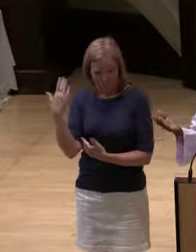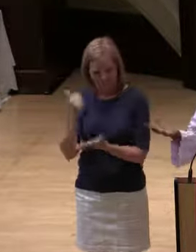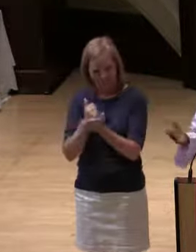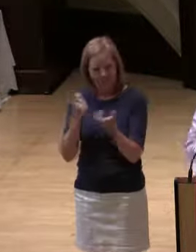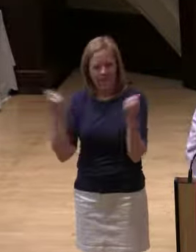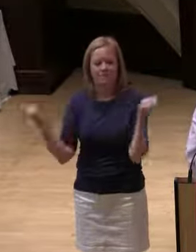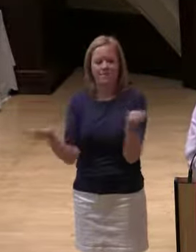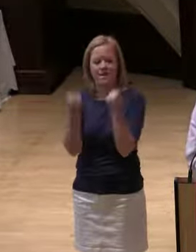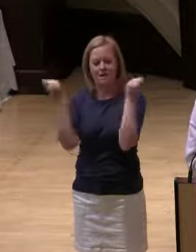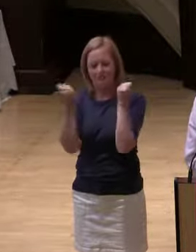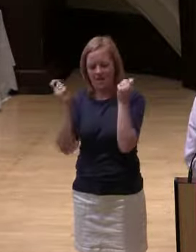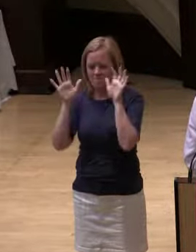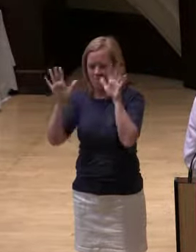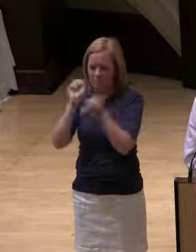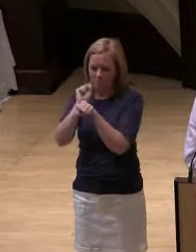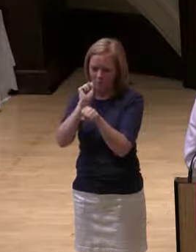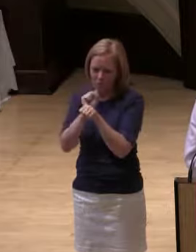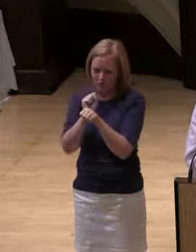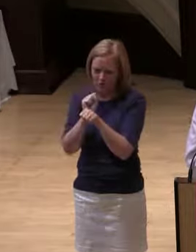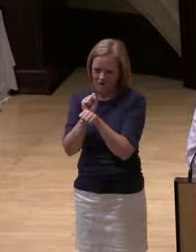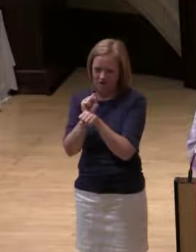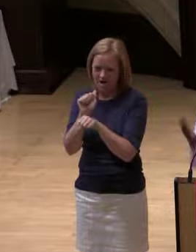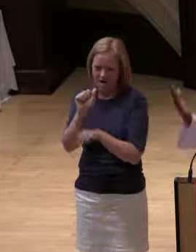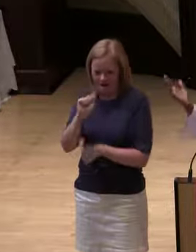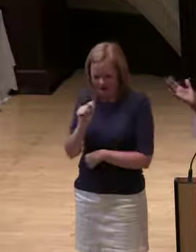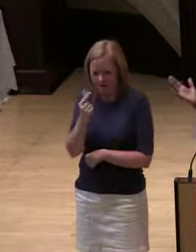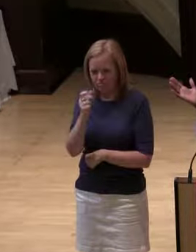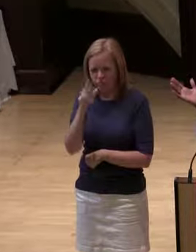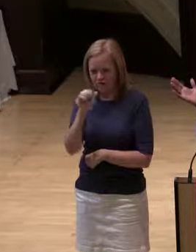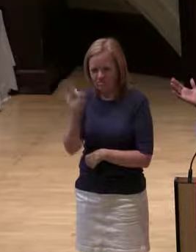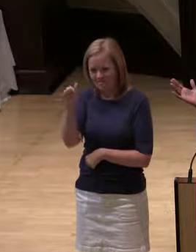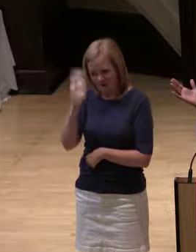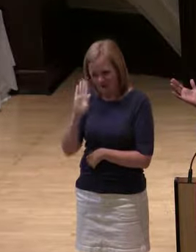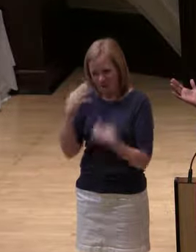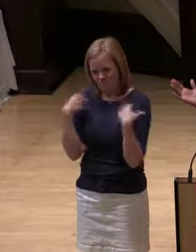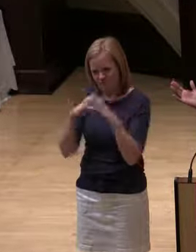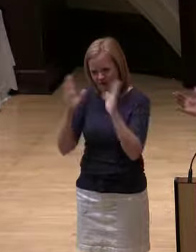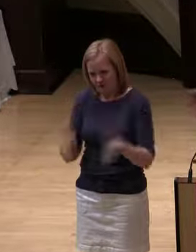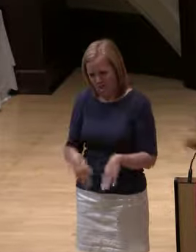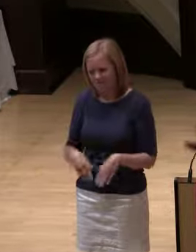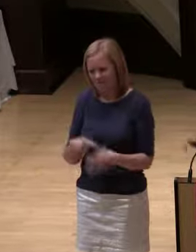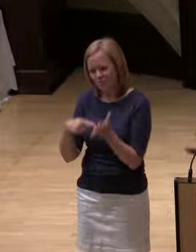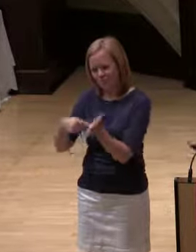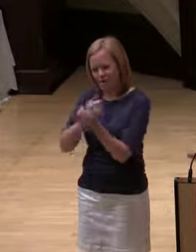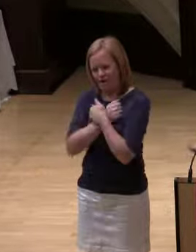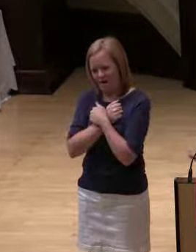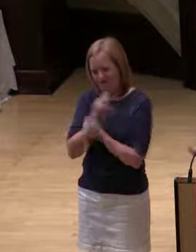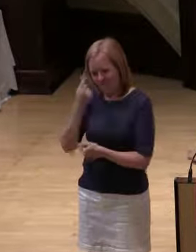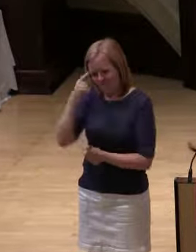us celebrate all the amazing work that happens there. So help me show Sister Margie some love.